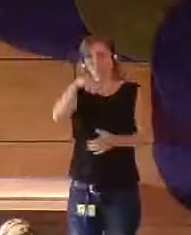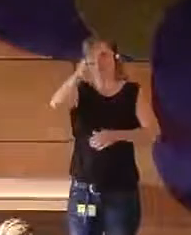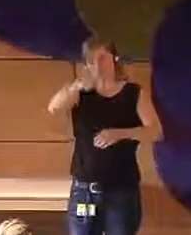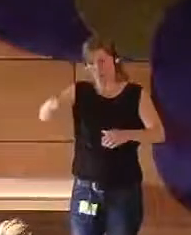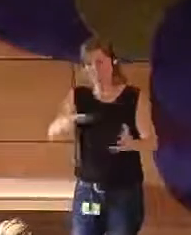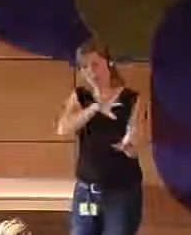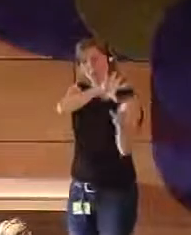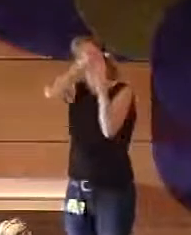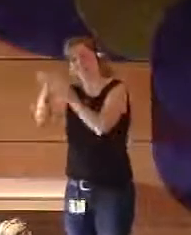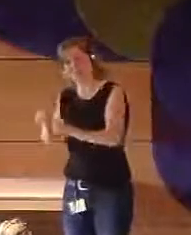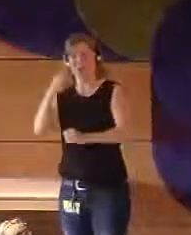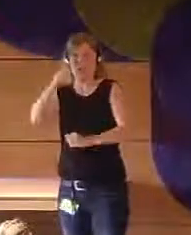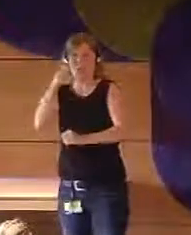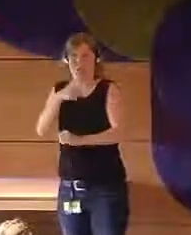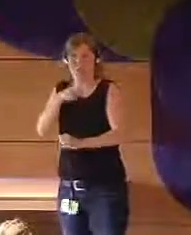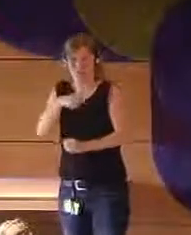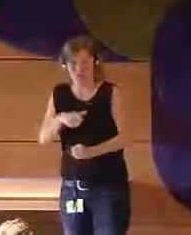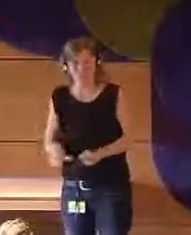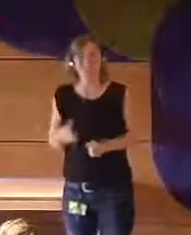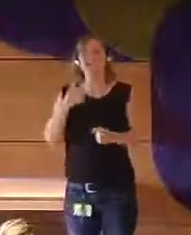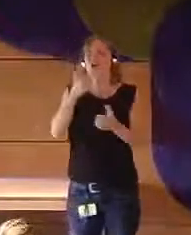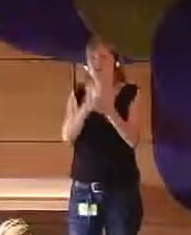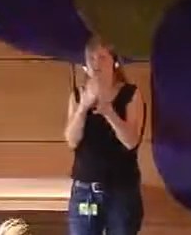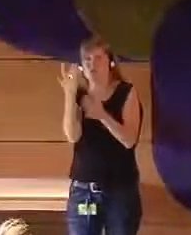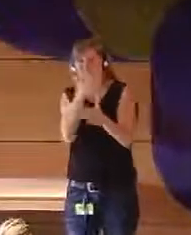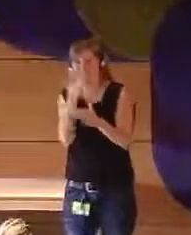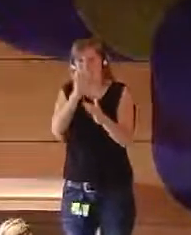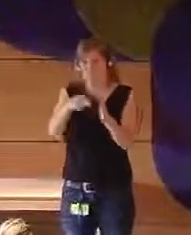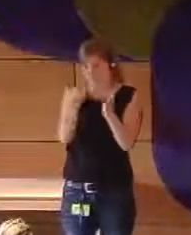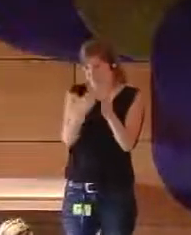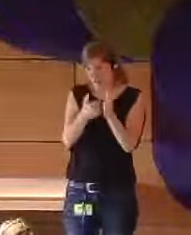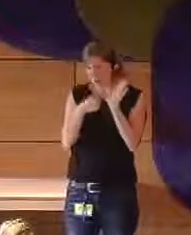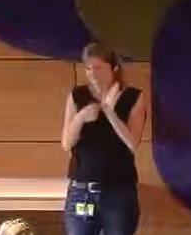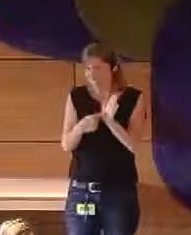using them, but they're all from Germany. So you've brought us some fantastic culture.